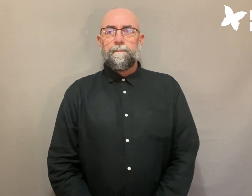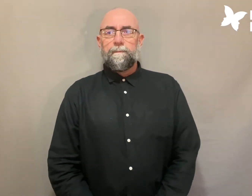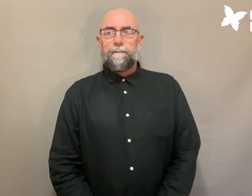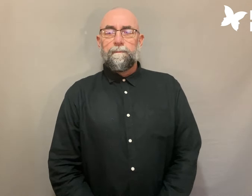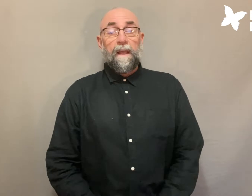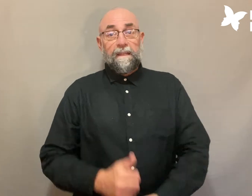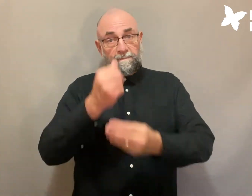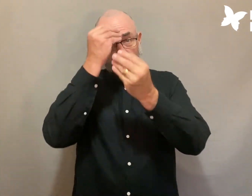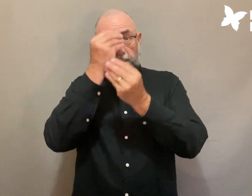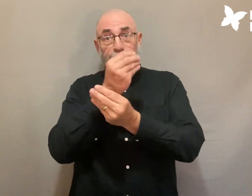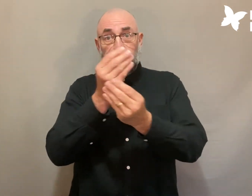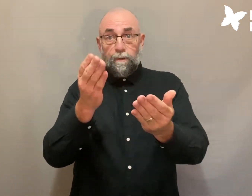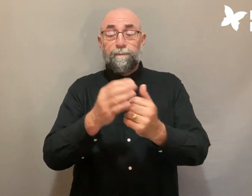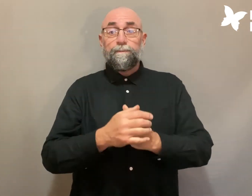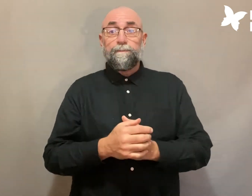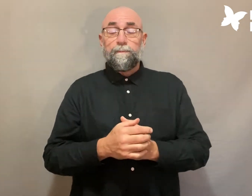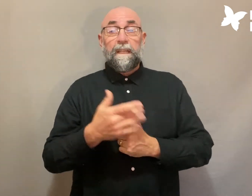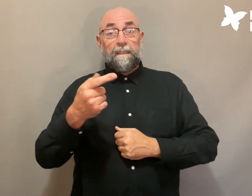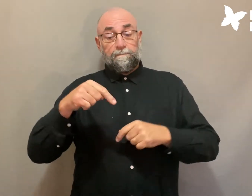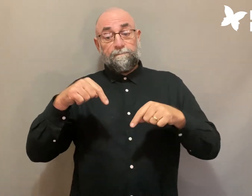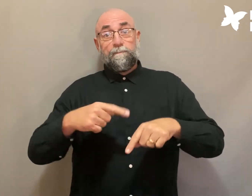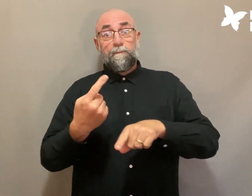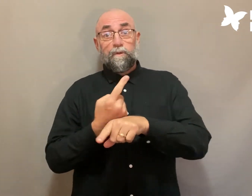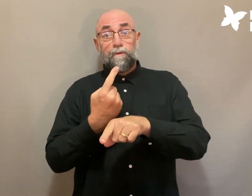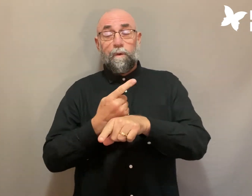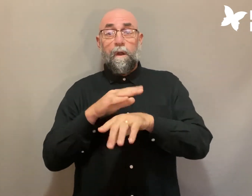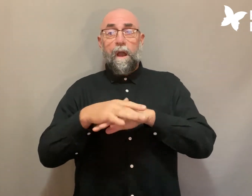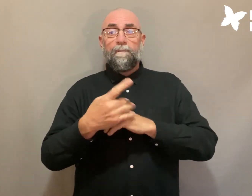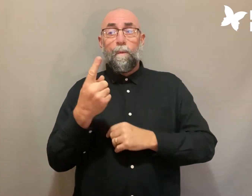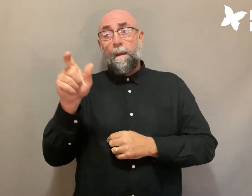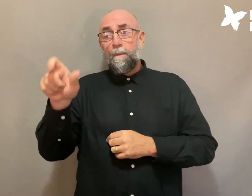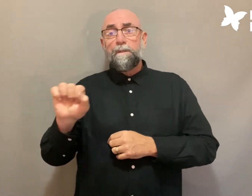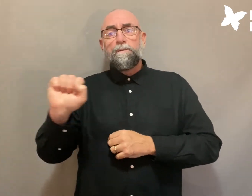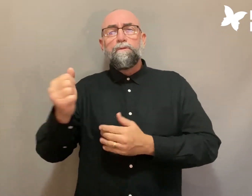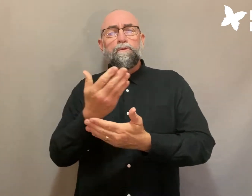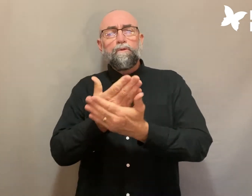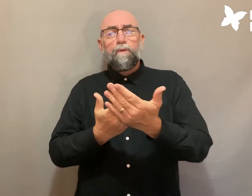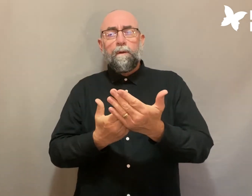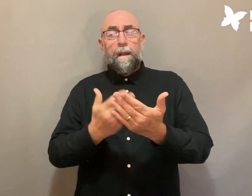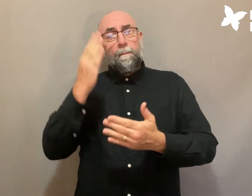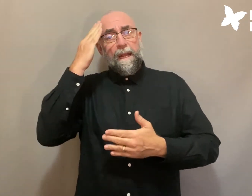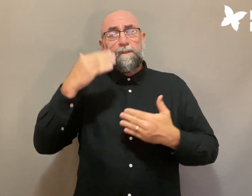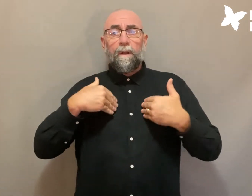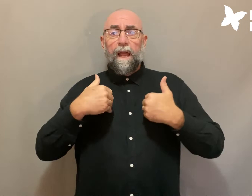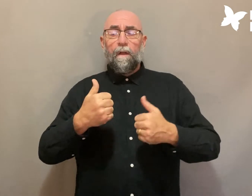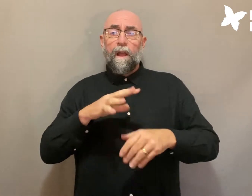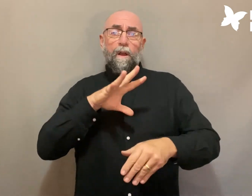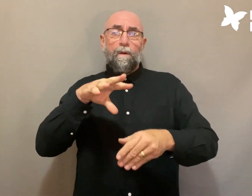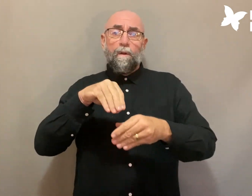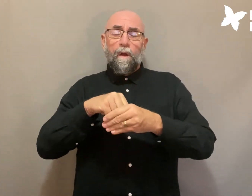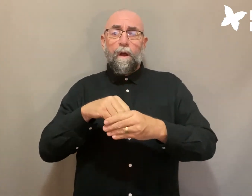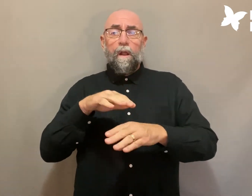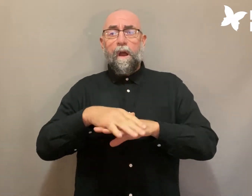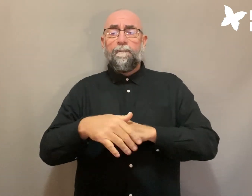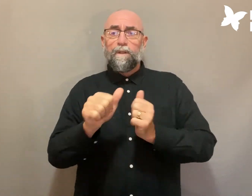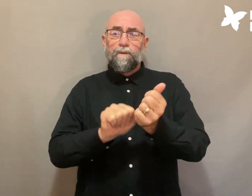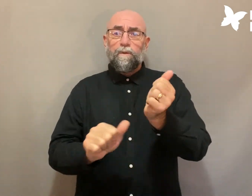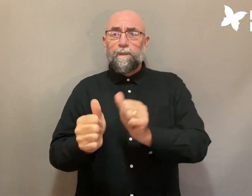Just a heads up, this episode features a personal story of mental health and contains themes of suicide. If this brings